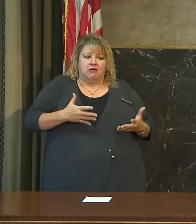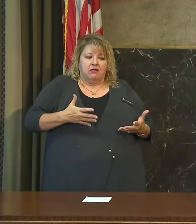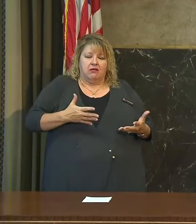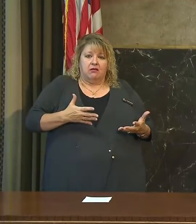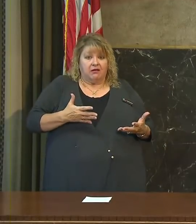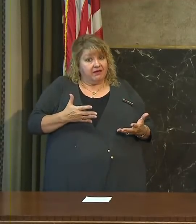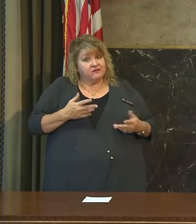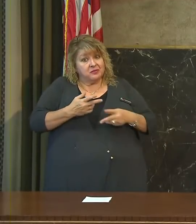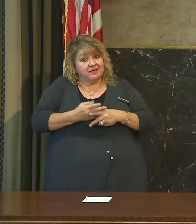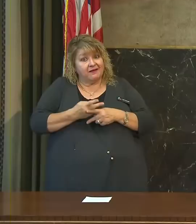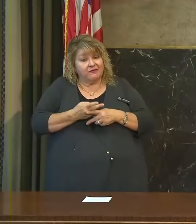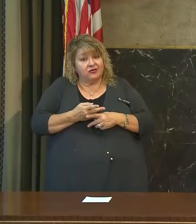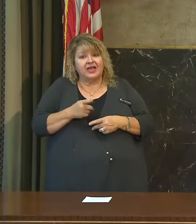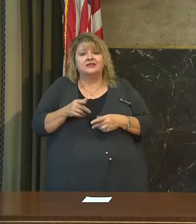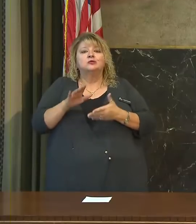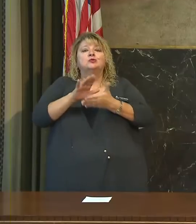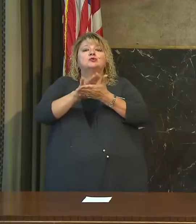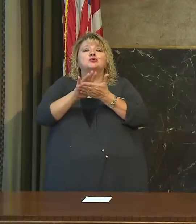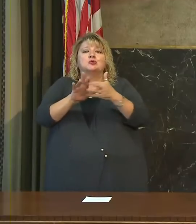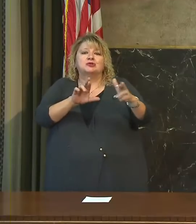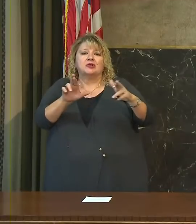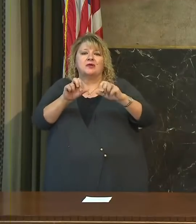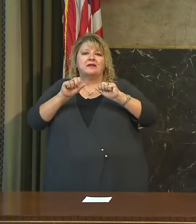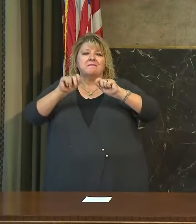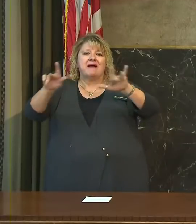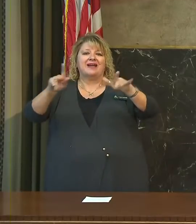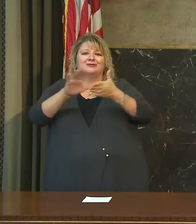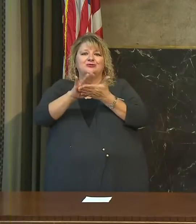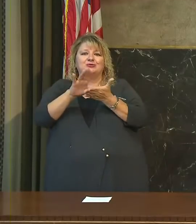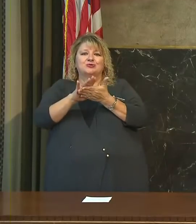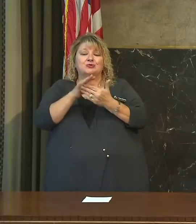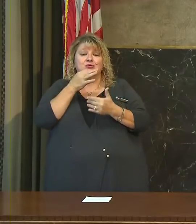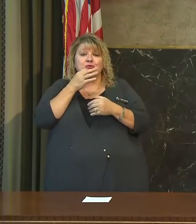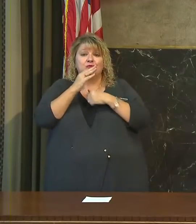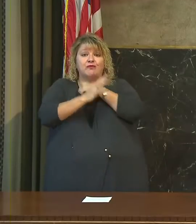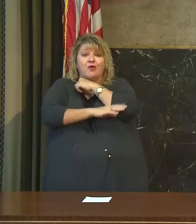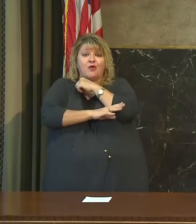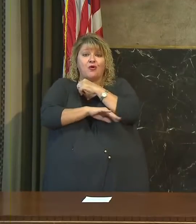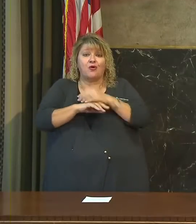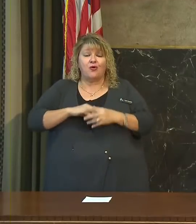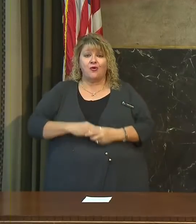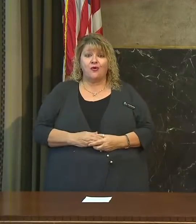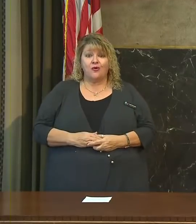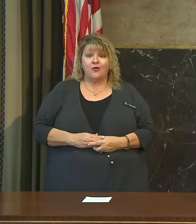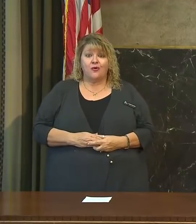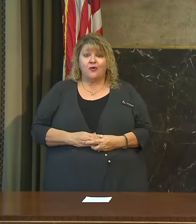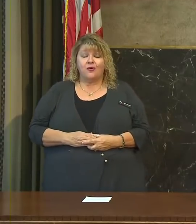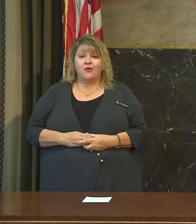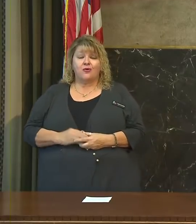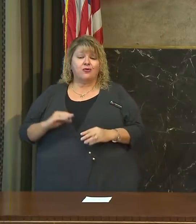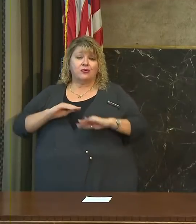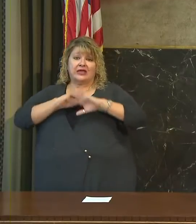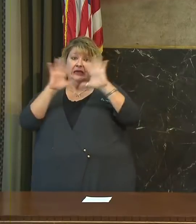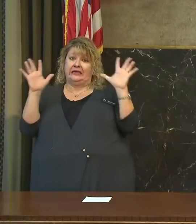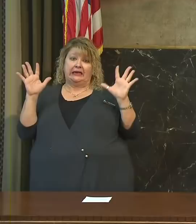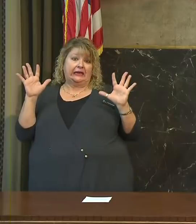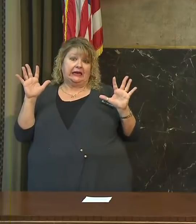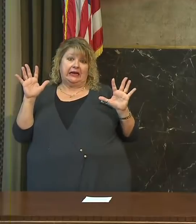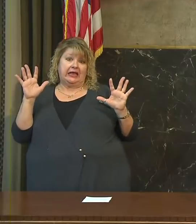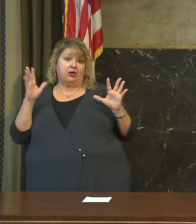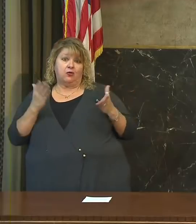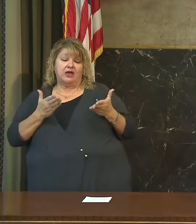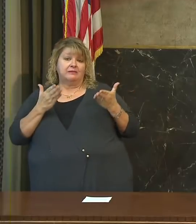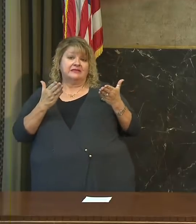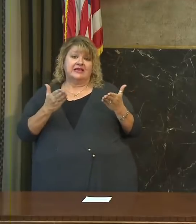are preparing to come back into session for the fall semester, and the clear consensus recommendation